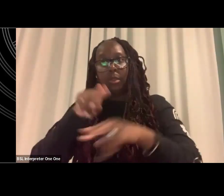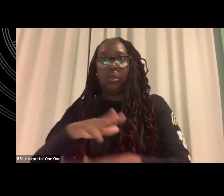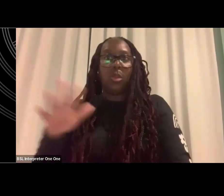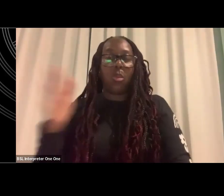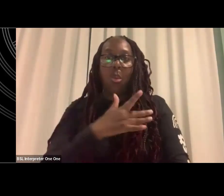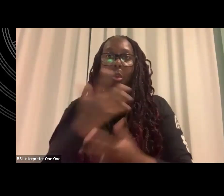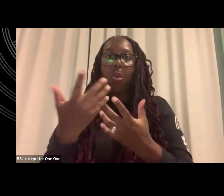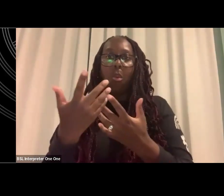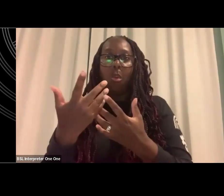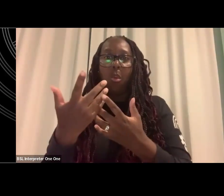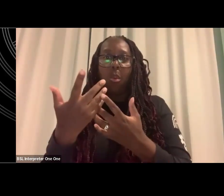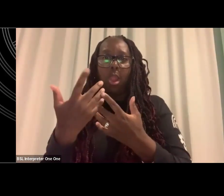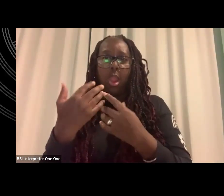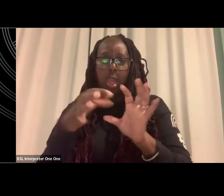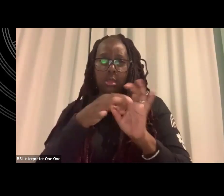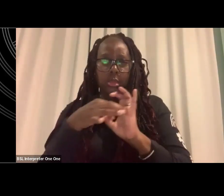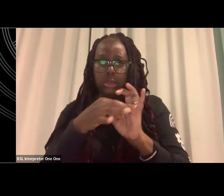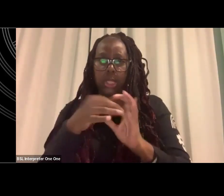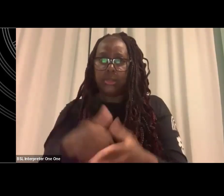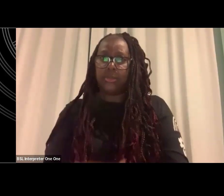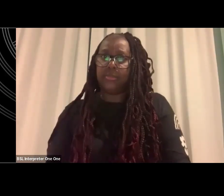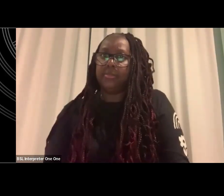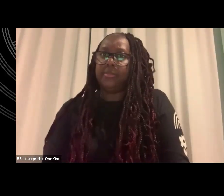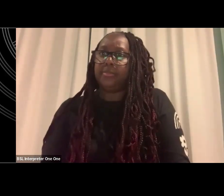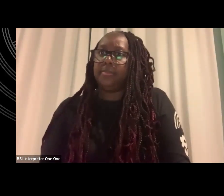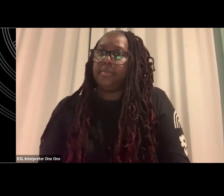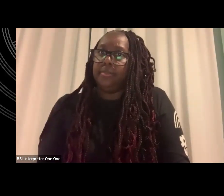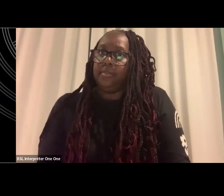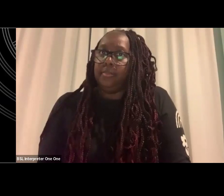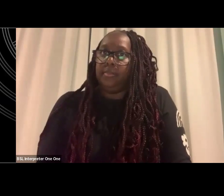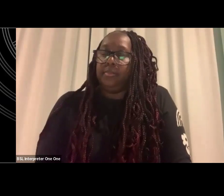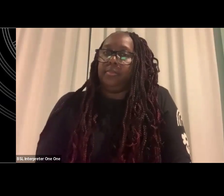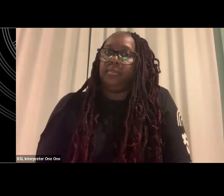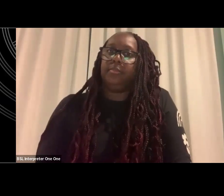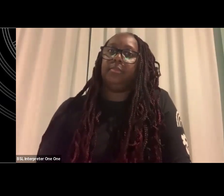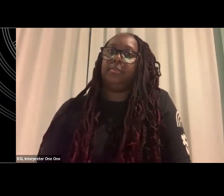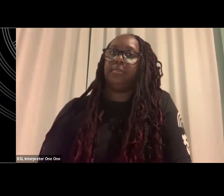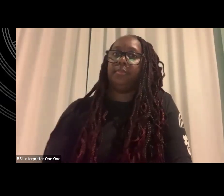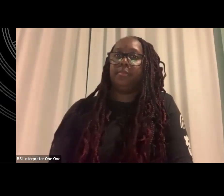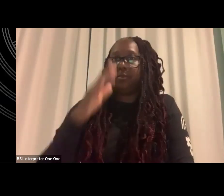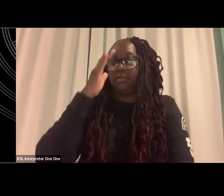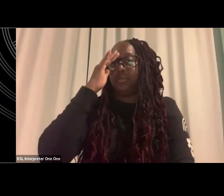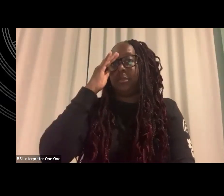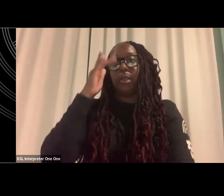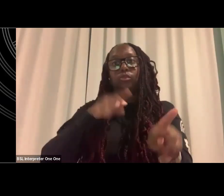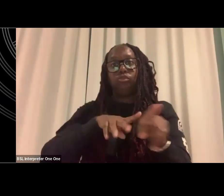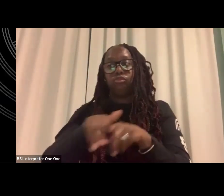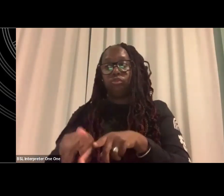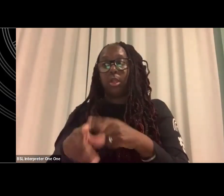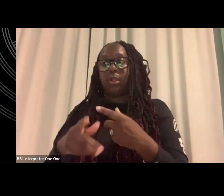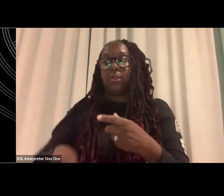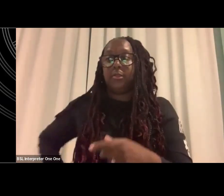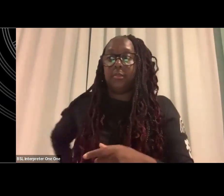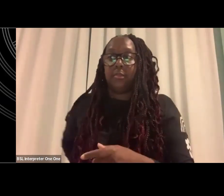are engaged on currently. So with that combination of trying to reorient